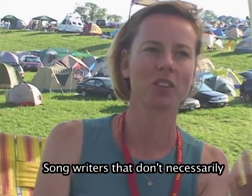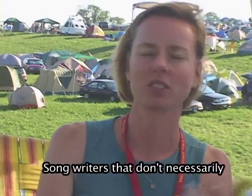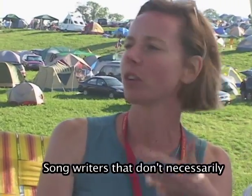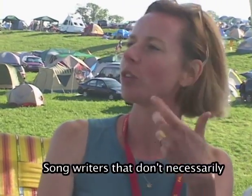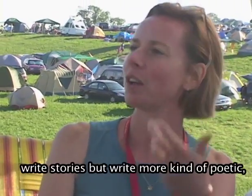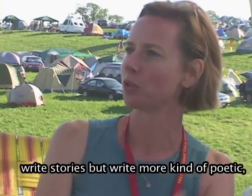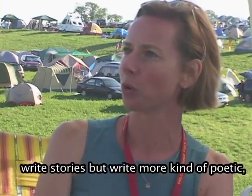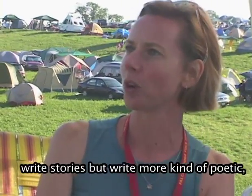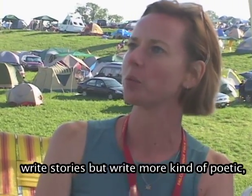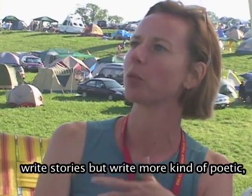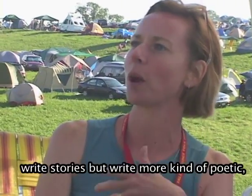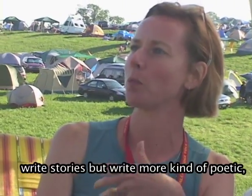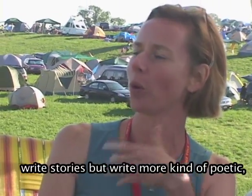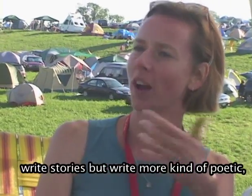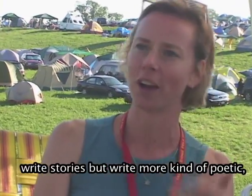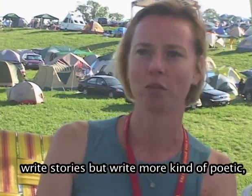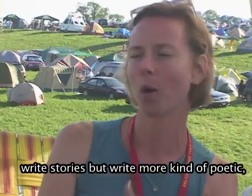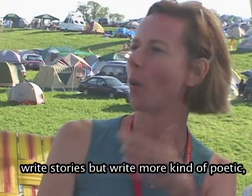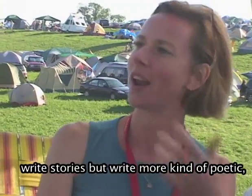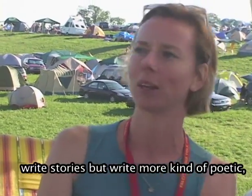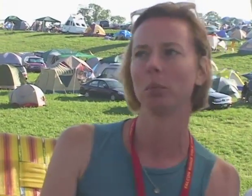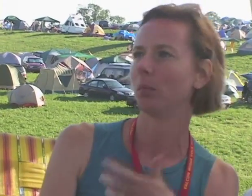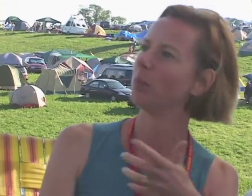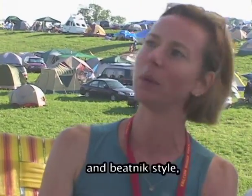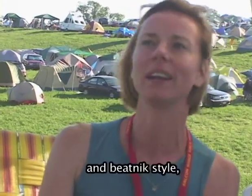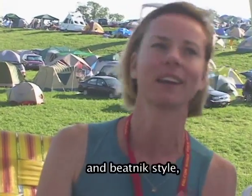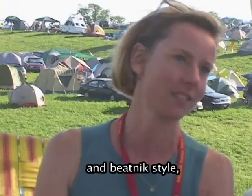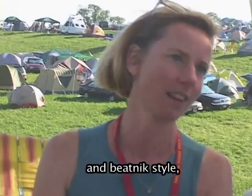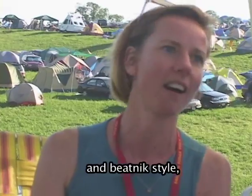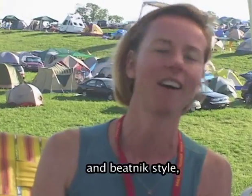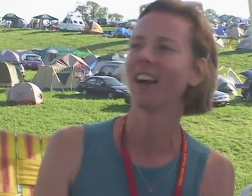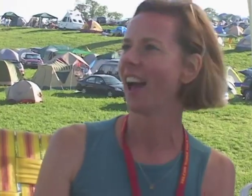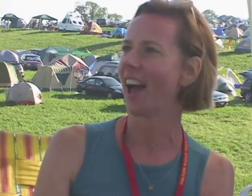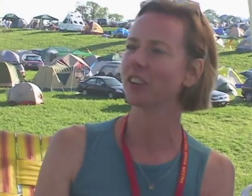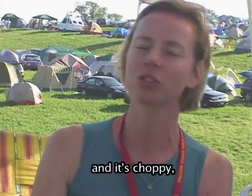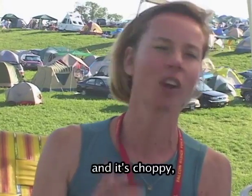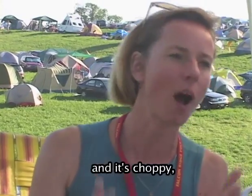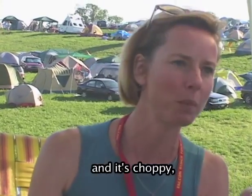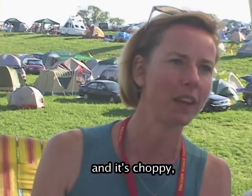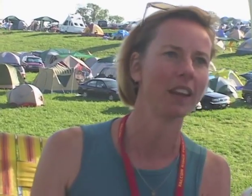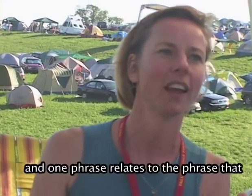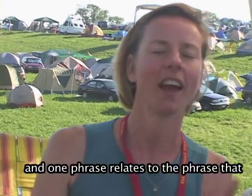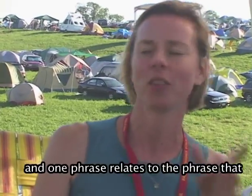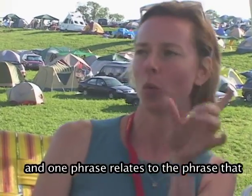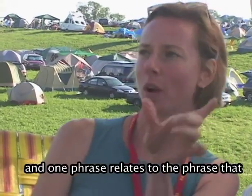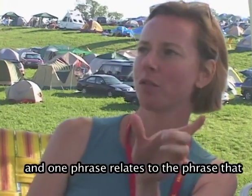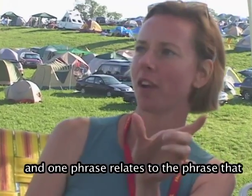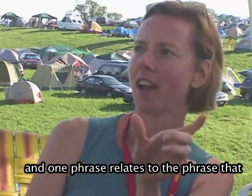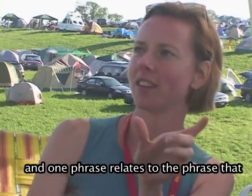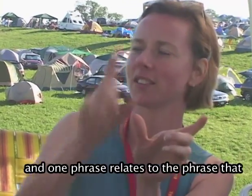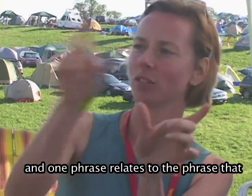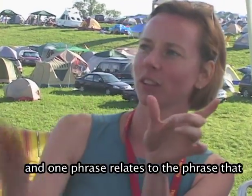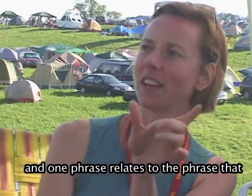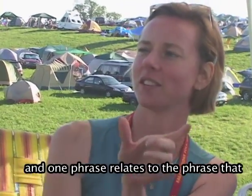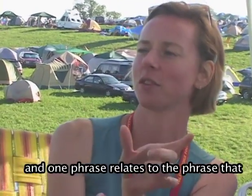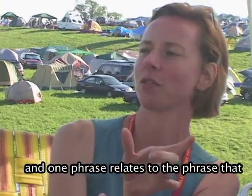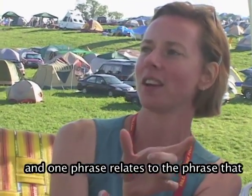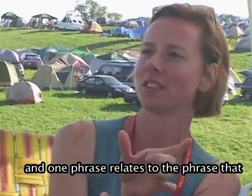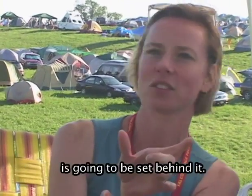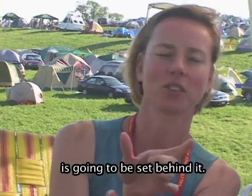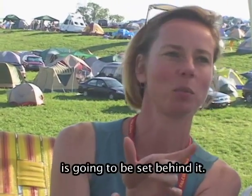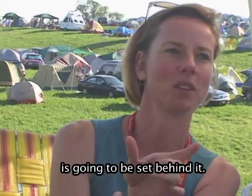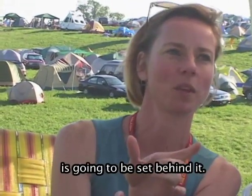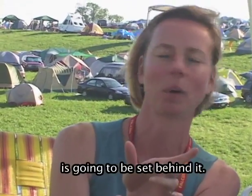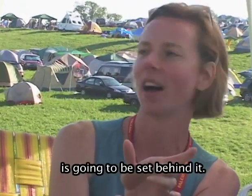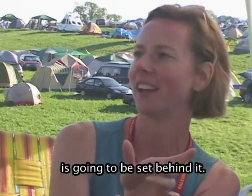songwriters that don't necessarily write in stories but write more kind of poetic and beatnik style. Yeah. And it's choppy and the one phrase relates to the